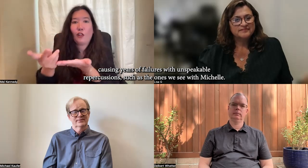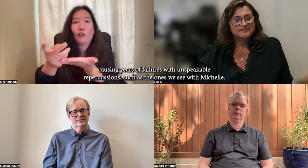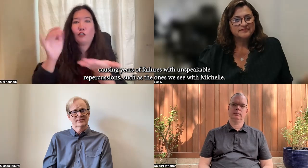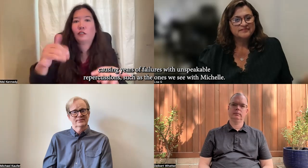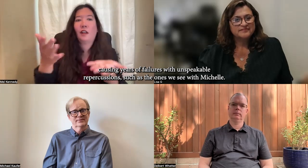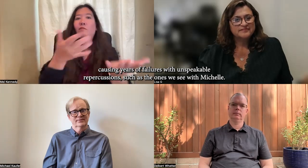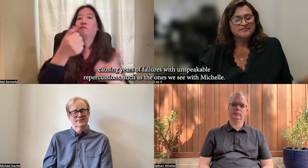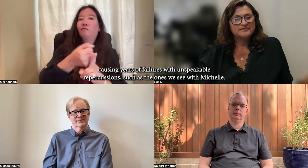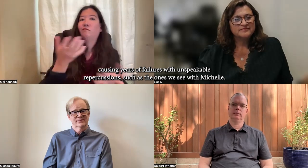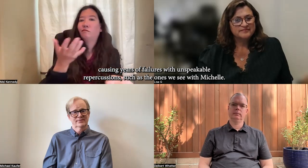with Michelle.